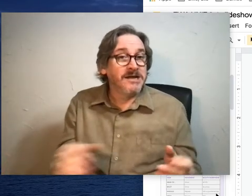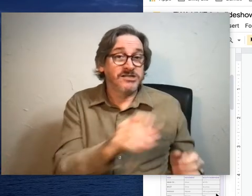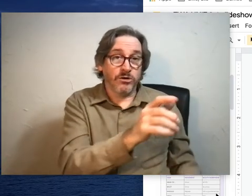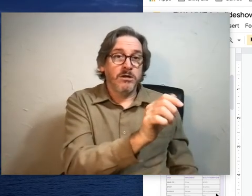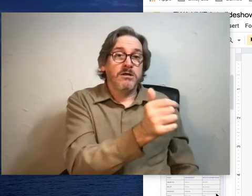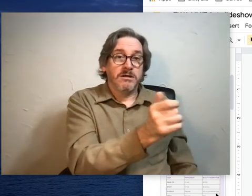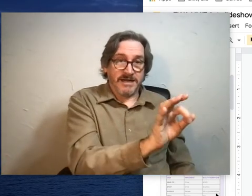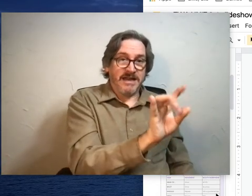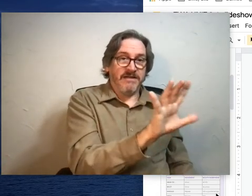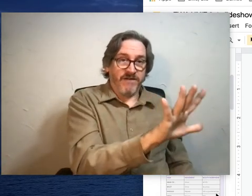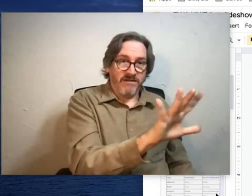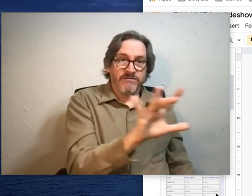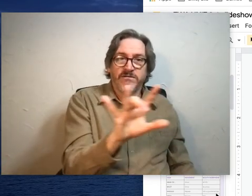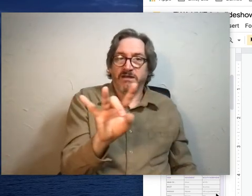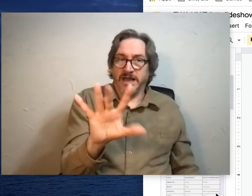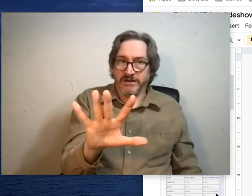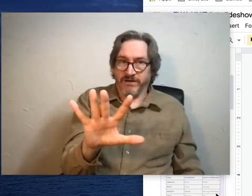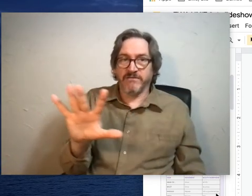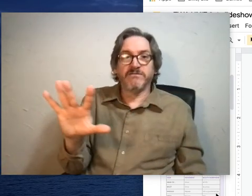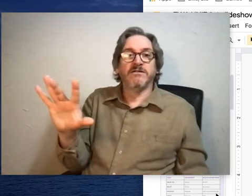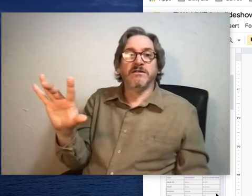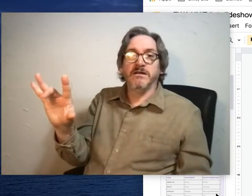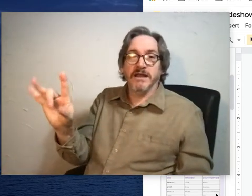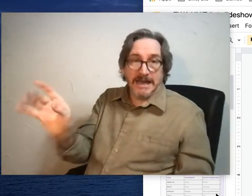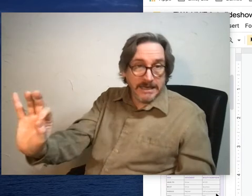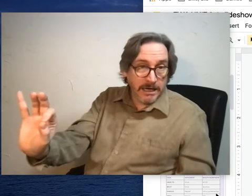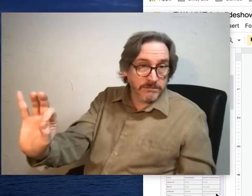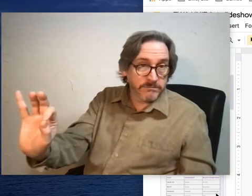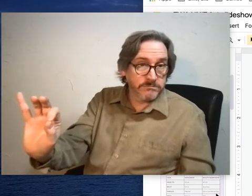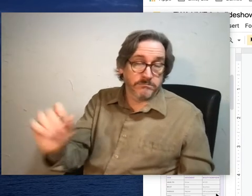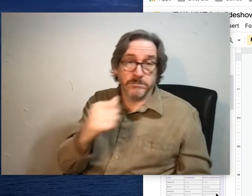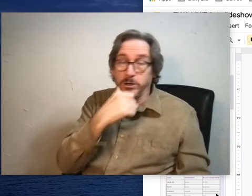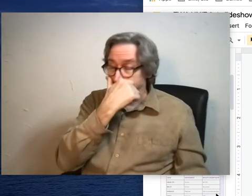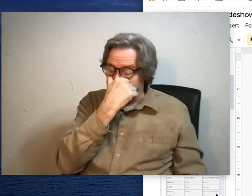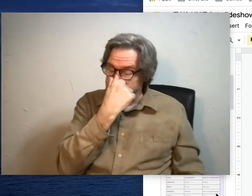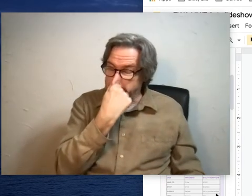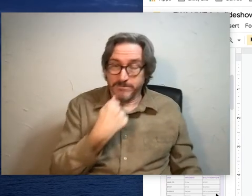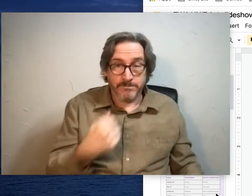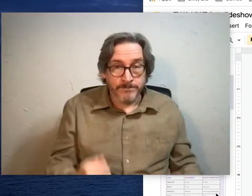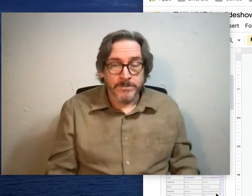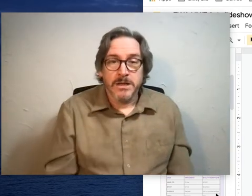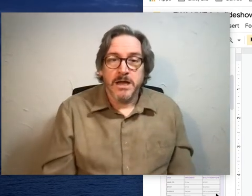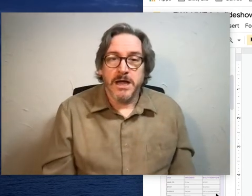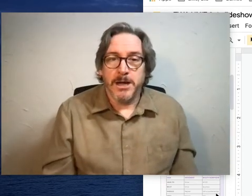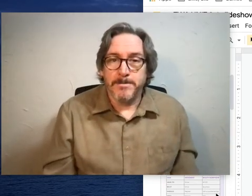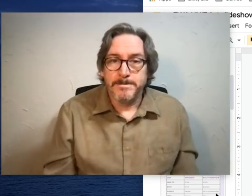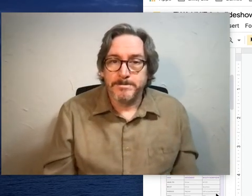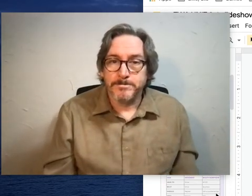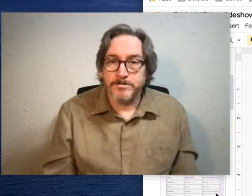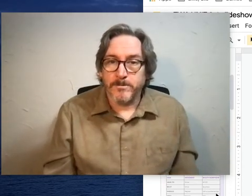1989. So 1985, 85, 89. Okay.